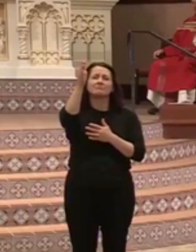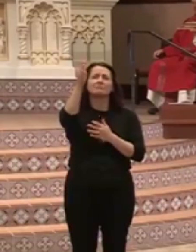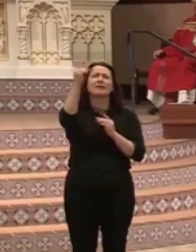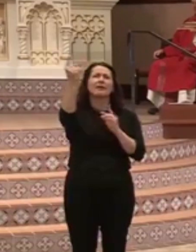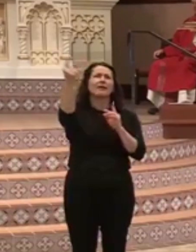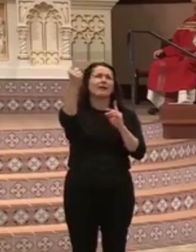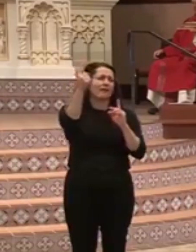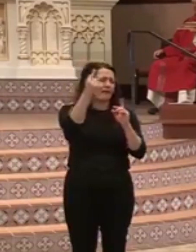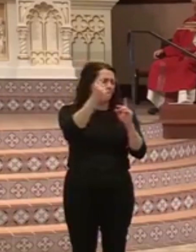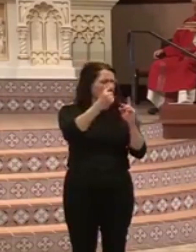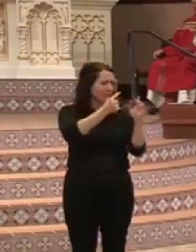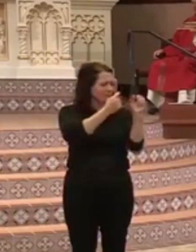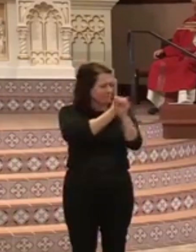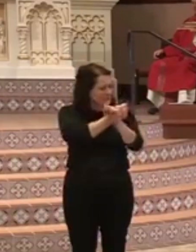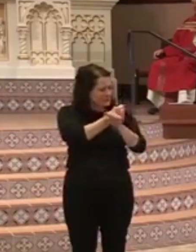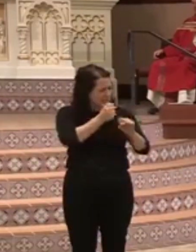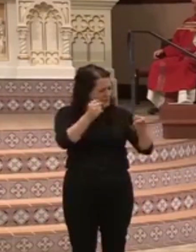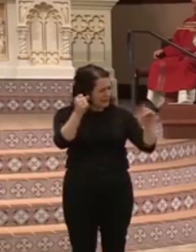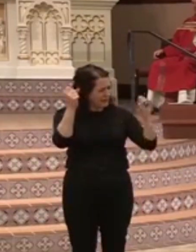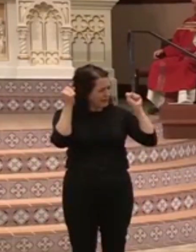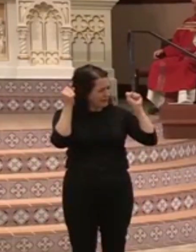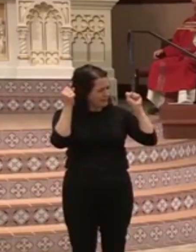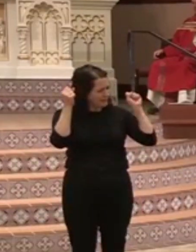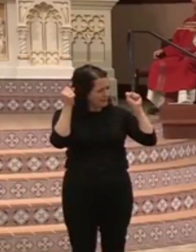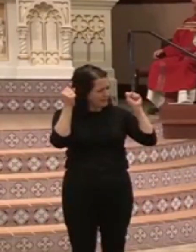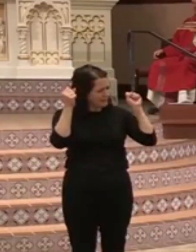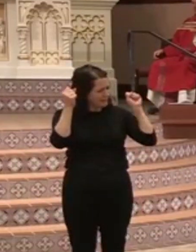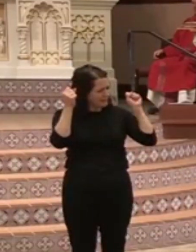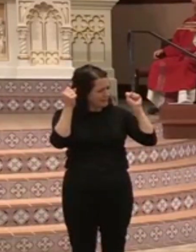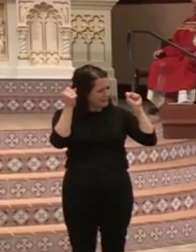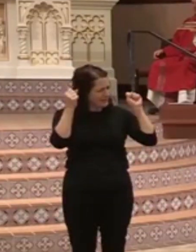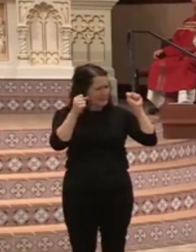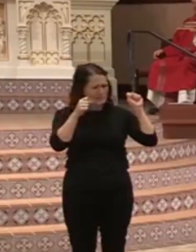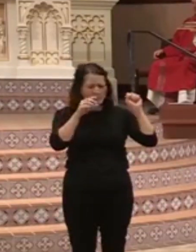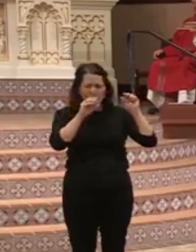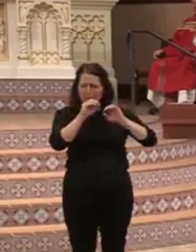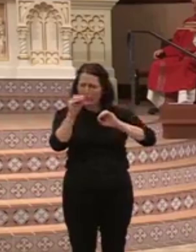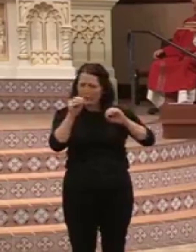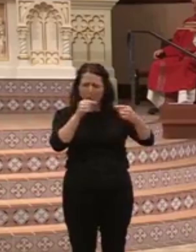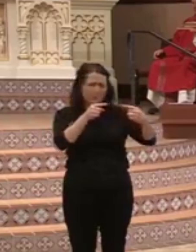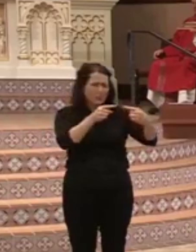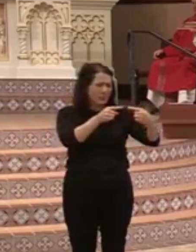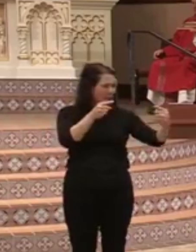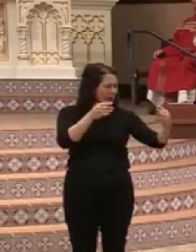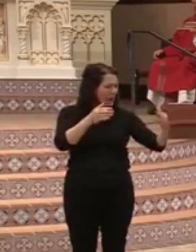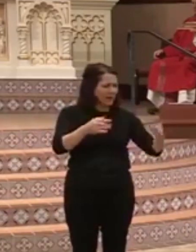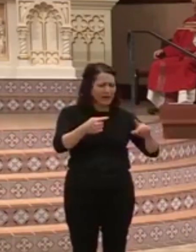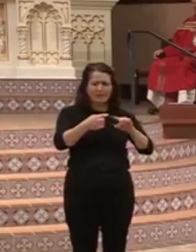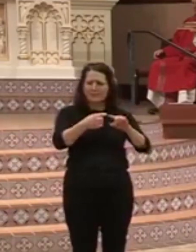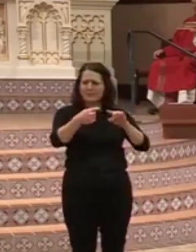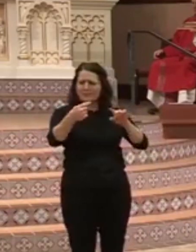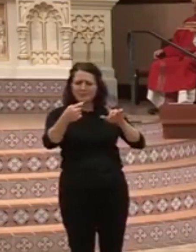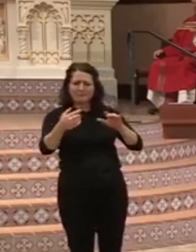Rescue me from the clutches of my enemies and my